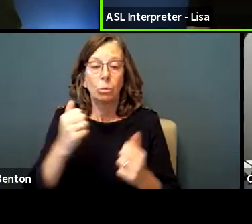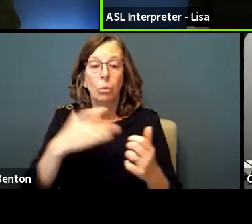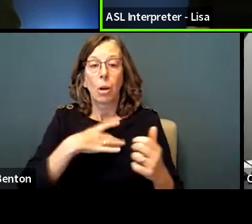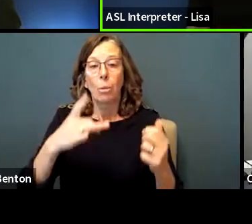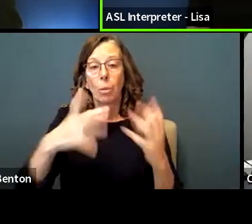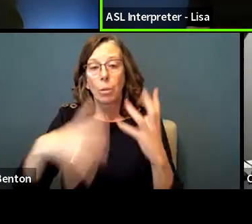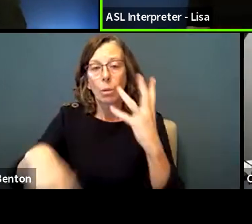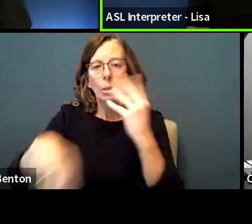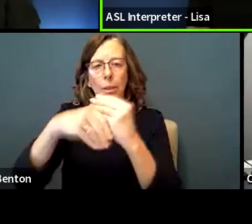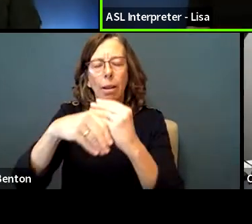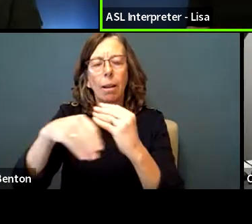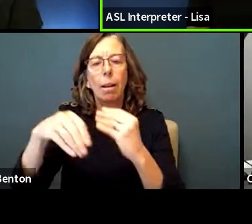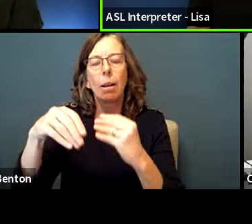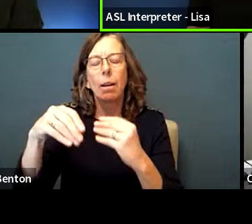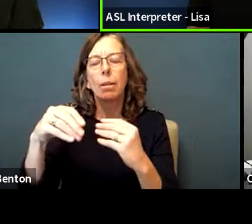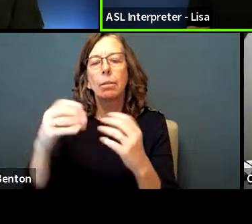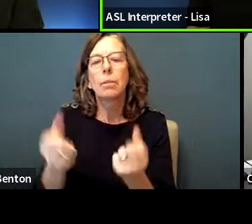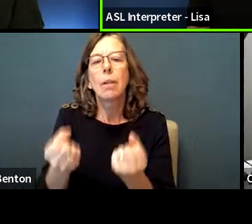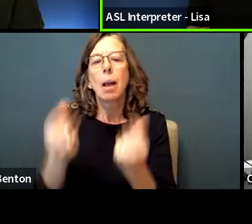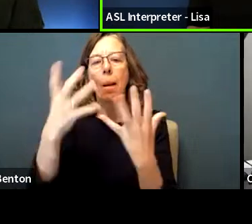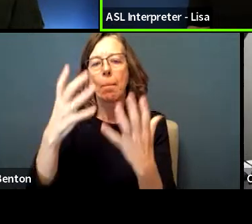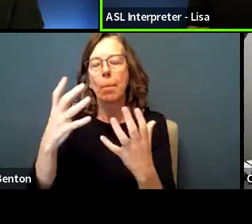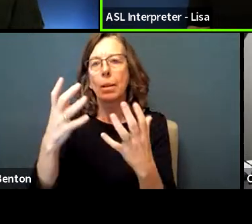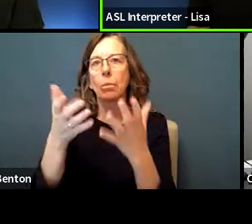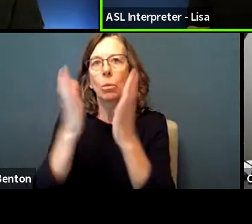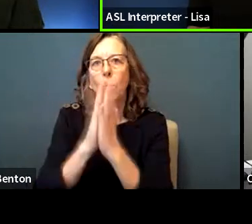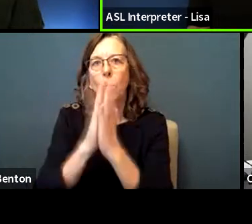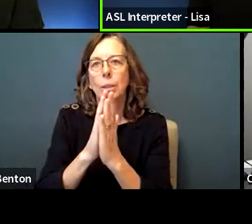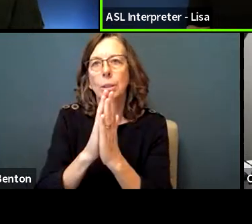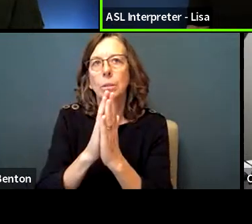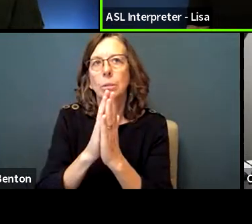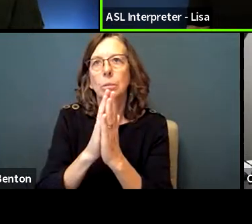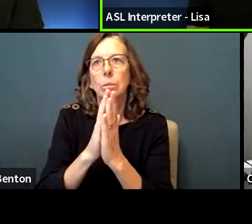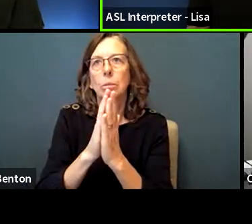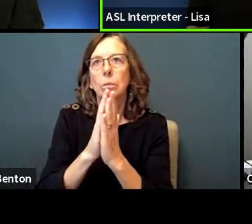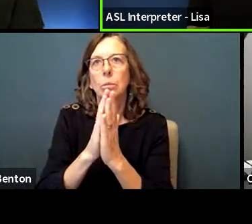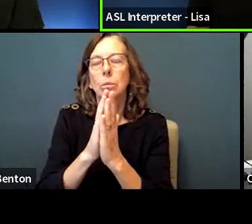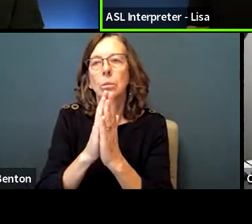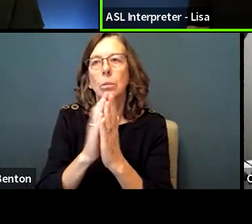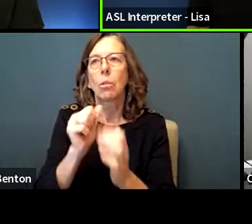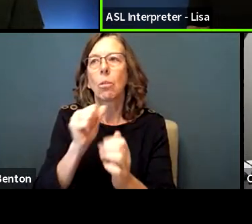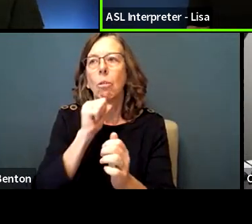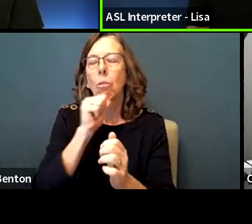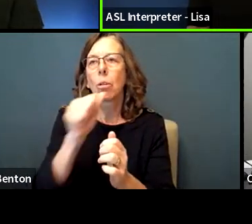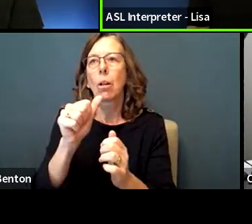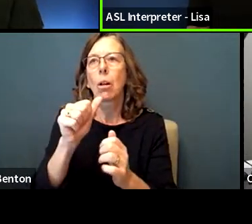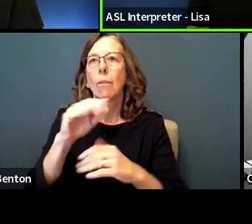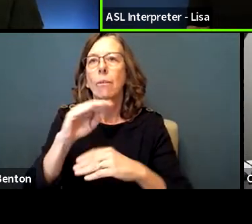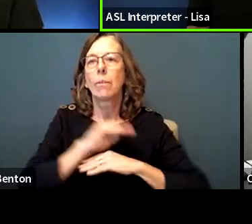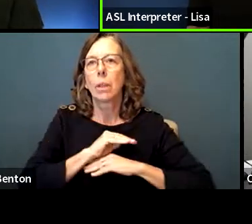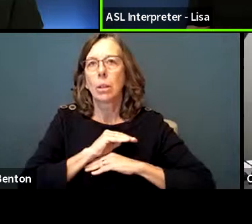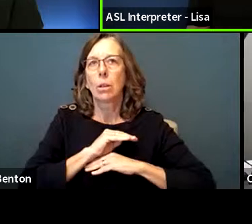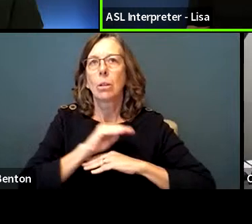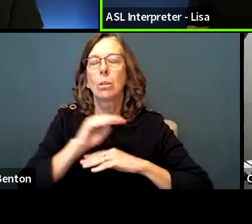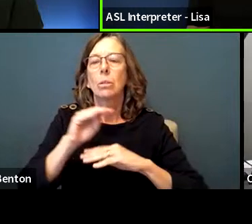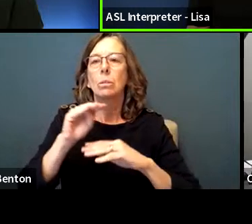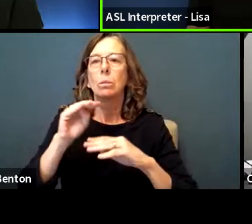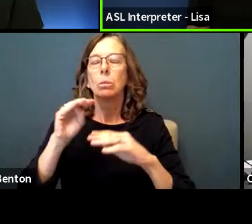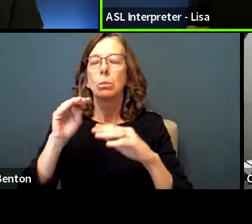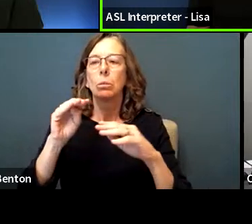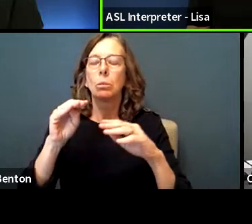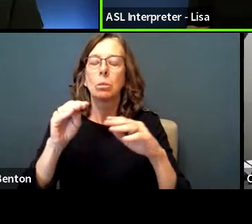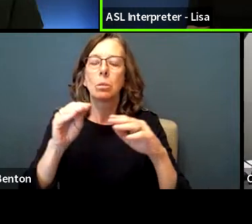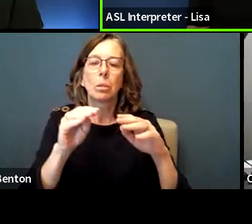Yes, I'm also wondering, along with Andrew, if we might add how many requests are